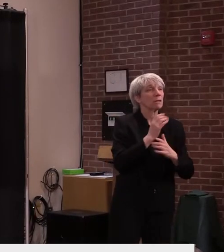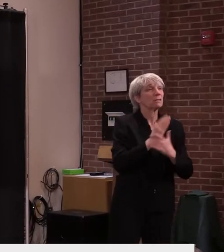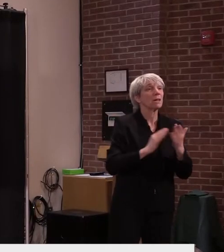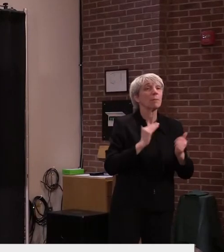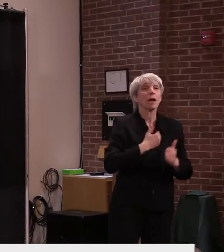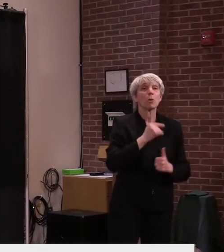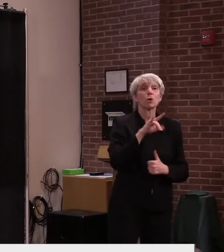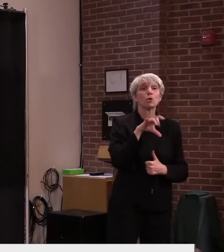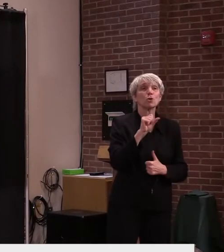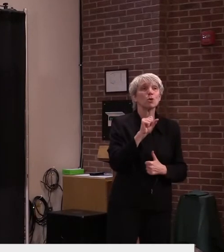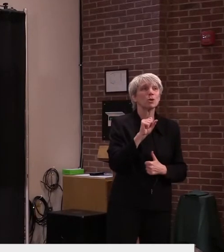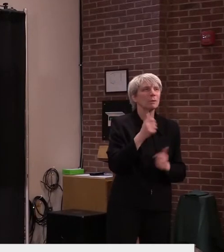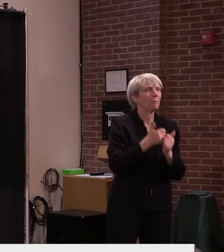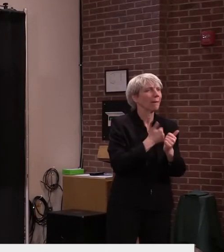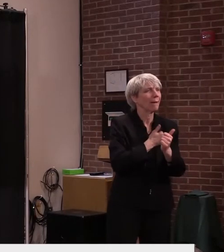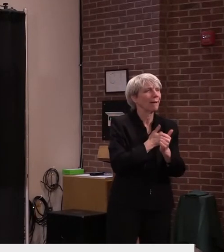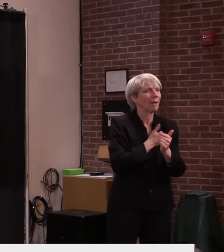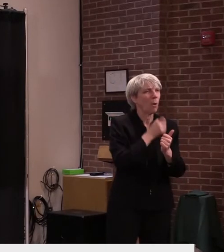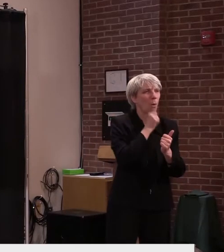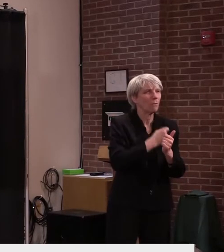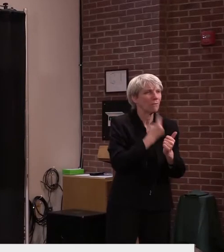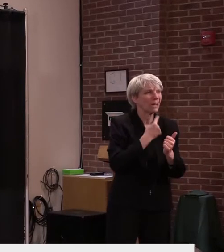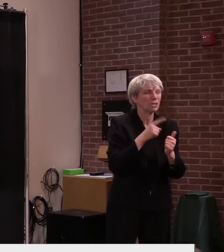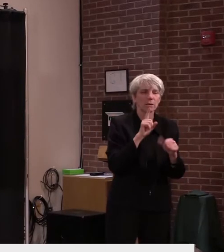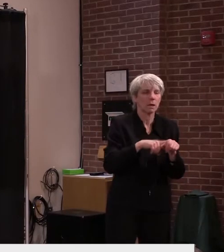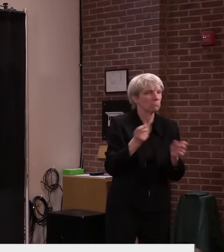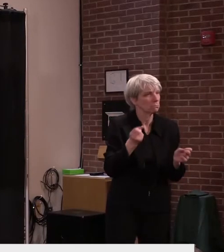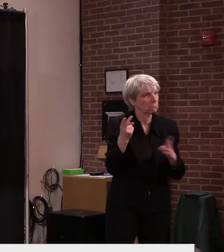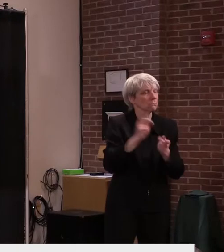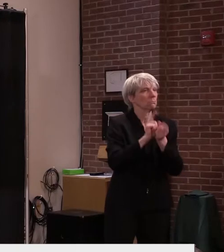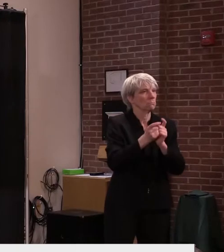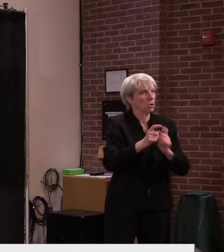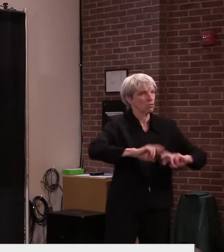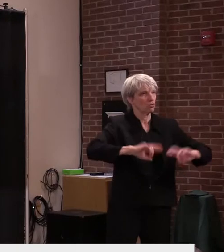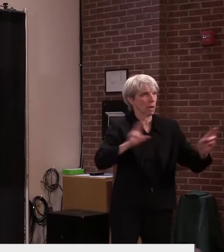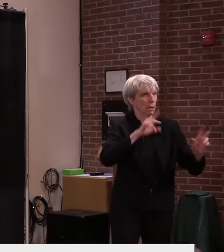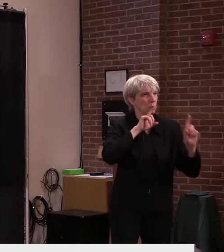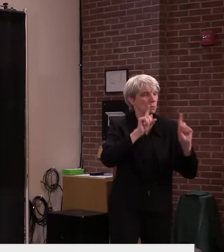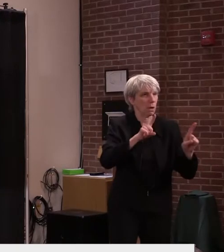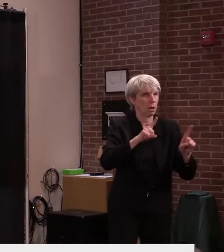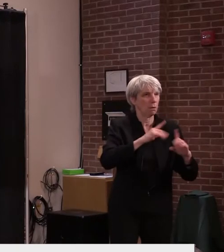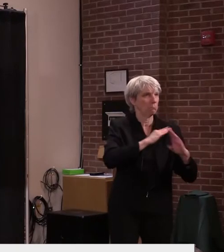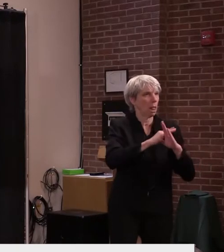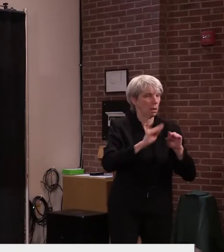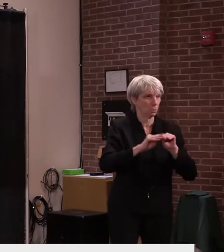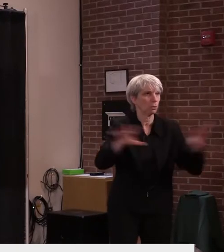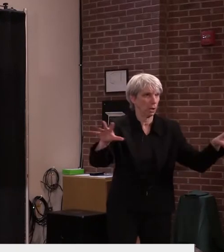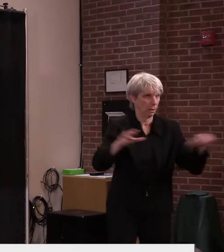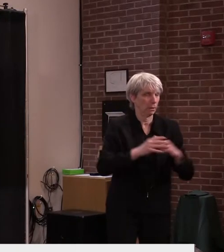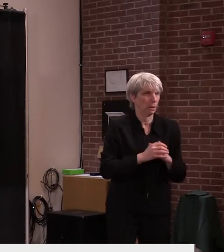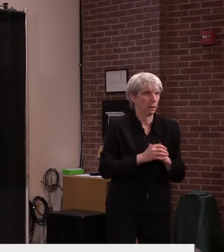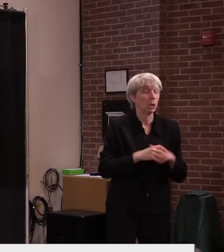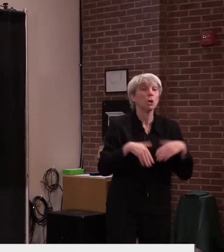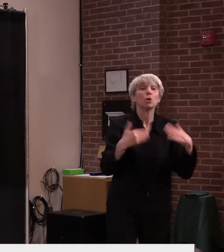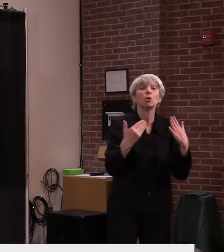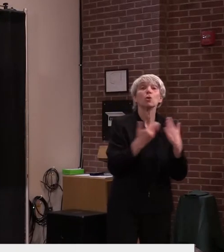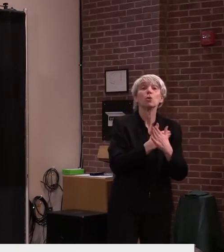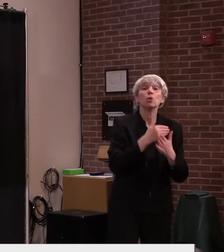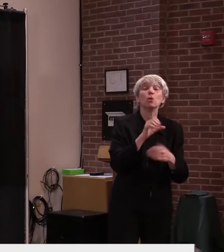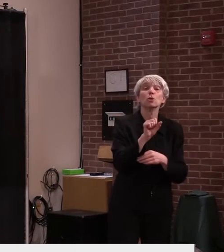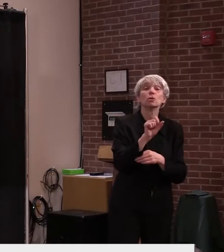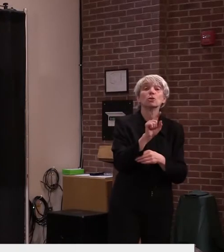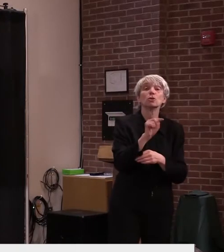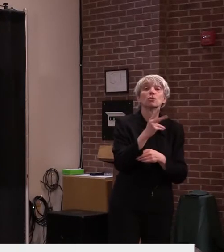rendered less effective. We need to move faster to counter this variant. Our new strategies are designed to be